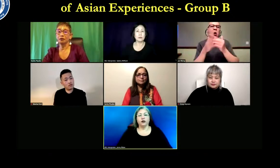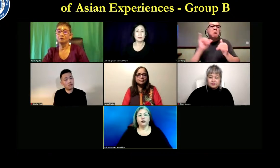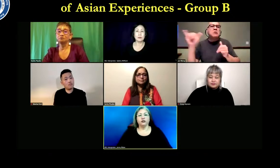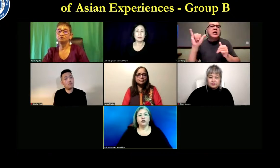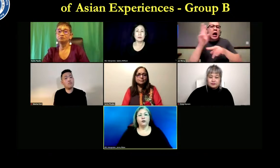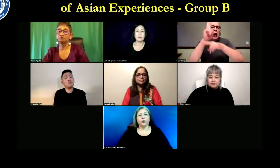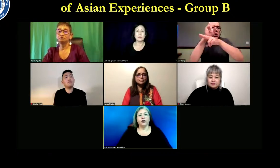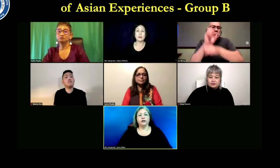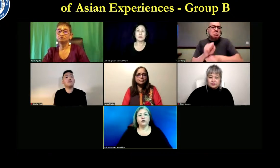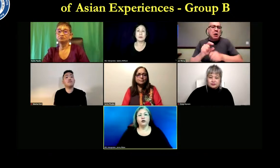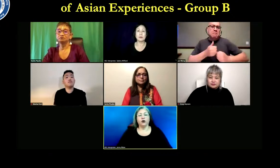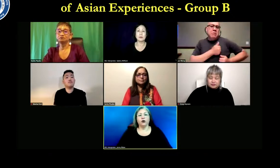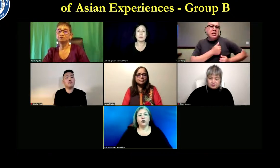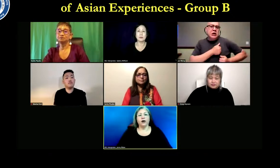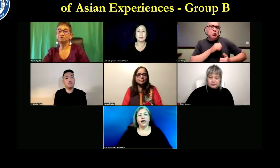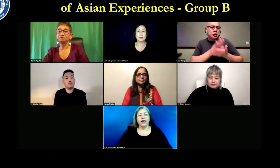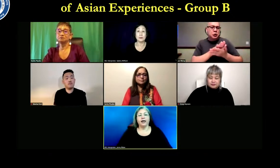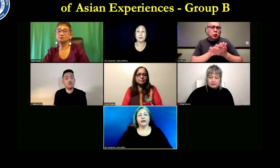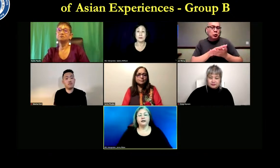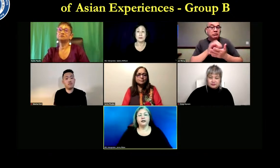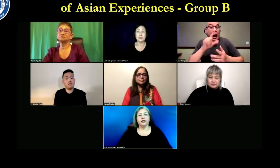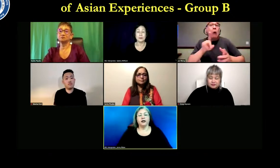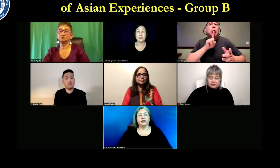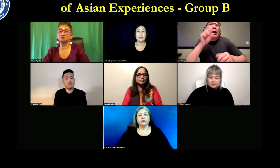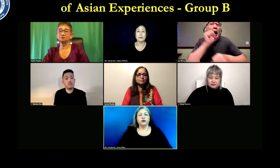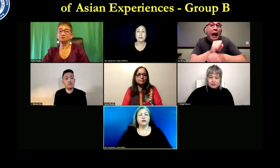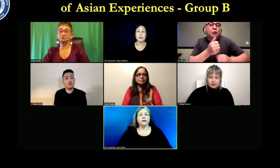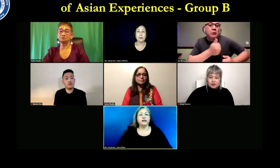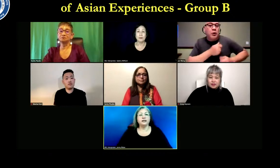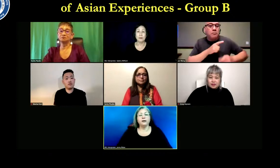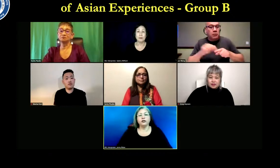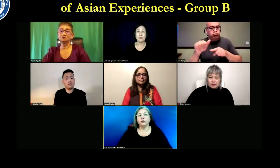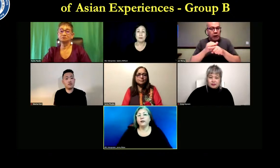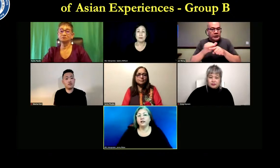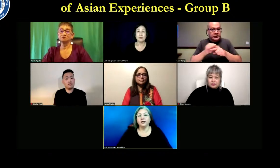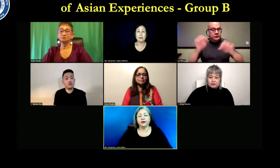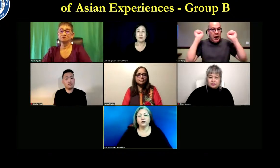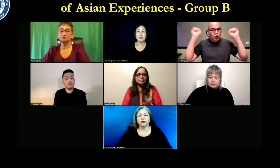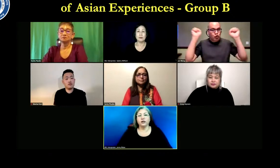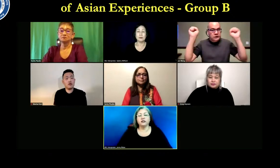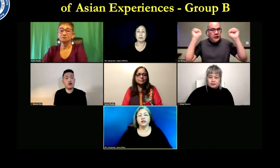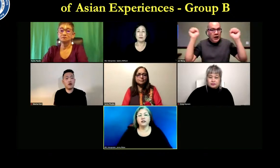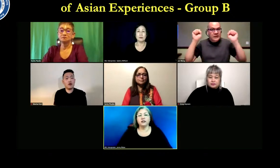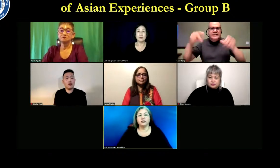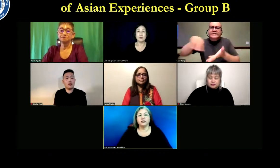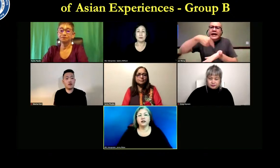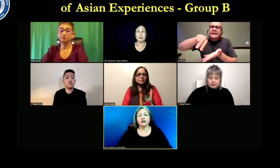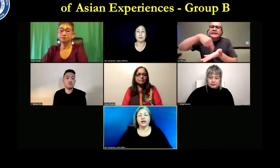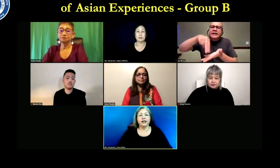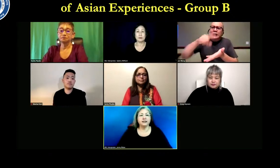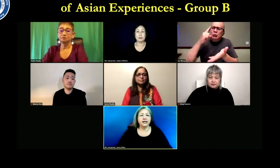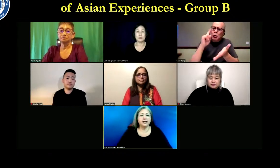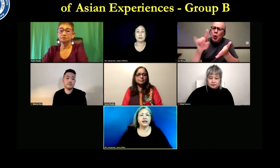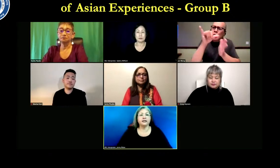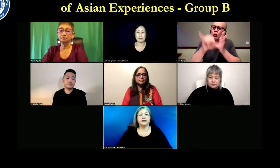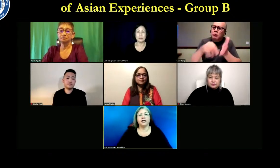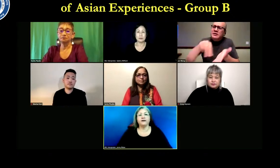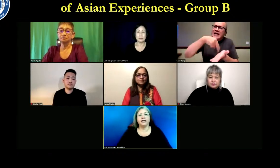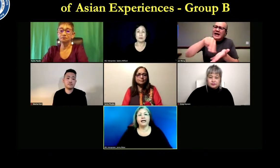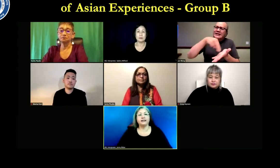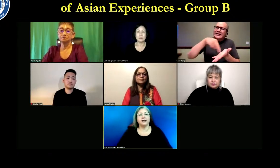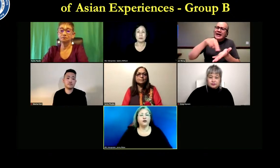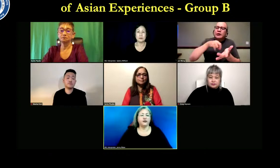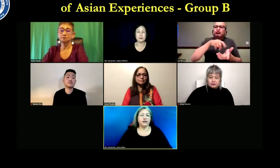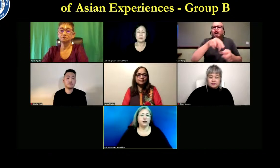and the girls. So the boys would go and do something similar to military school. It's calisthenics. They